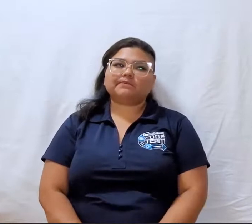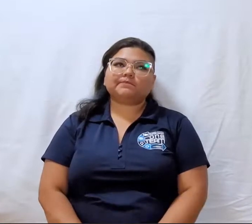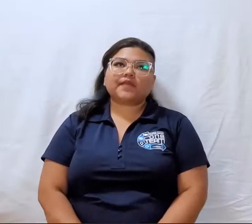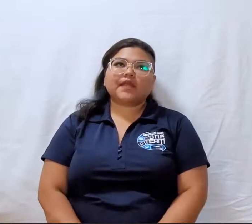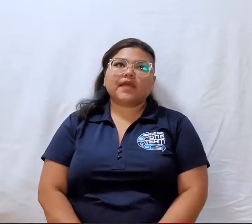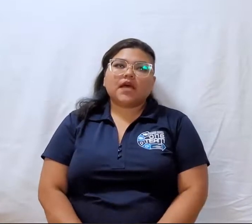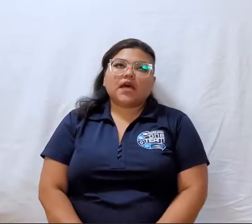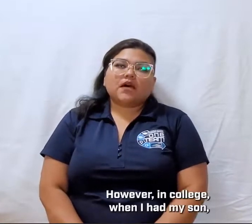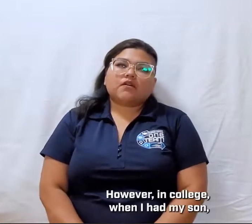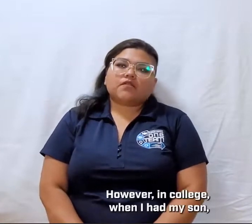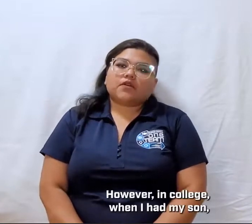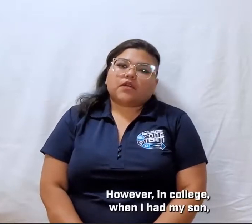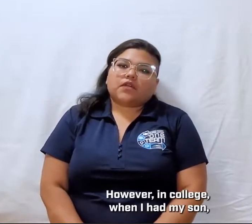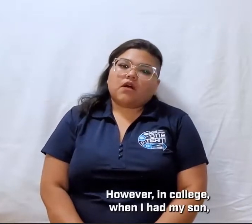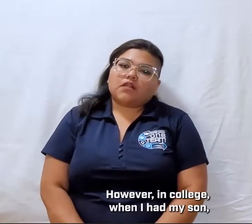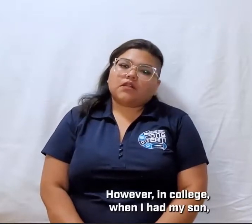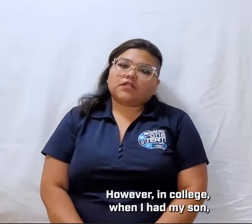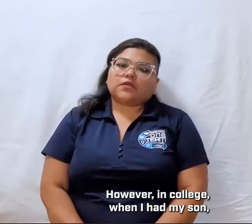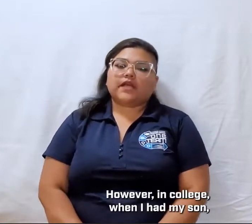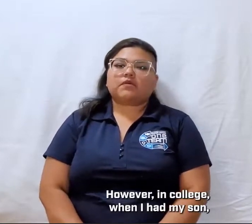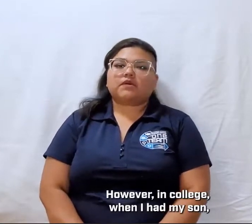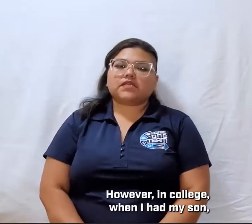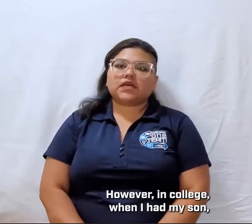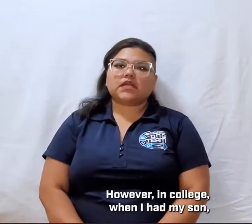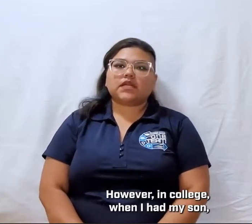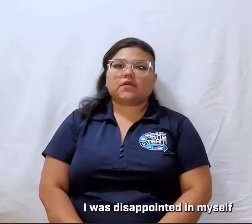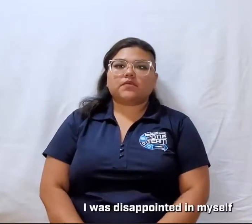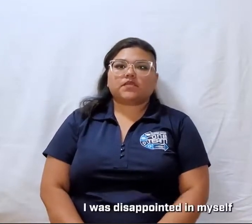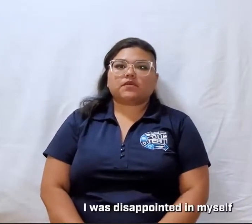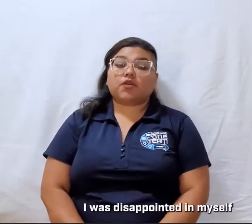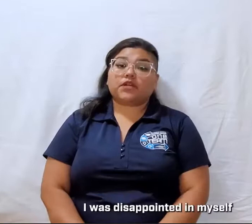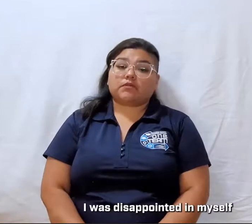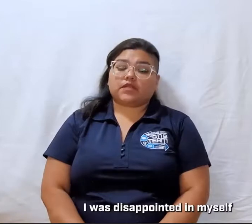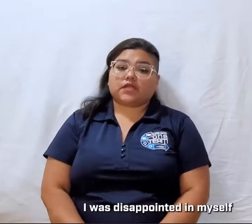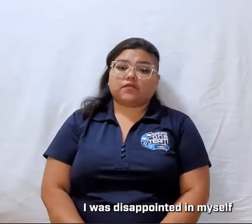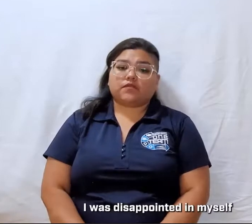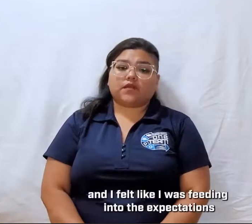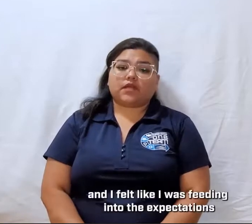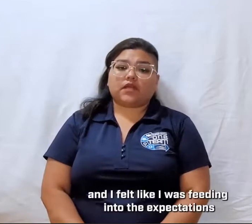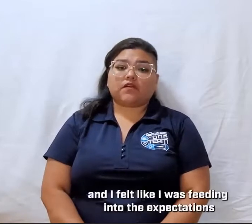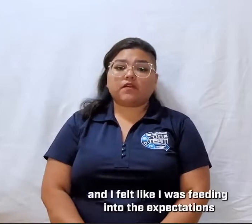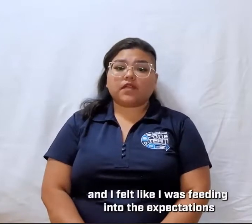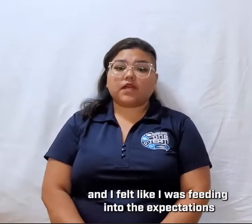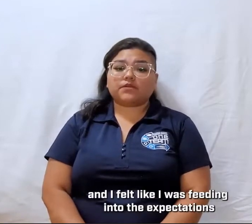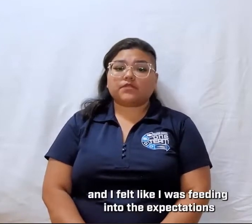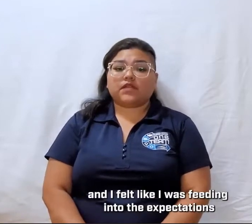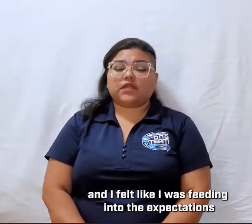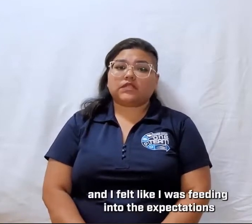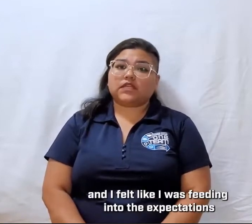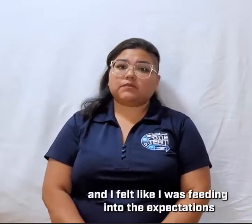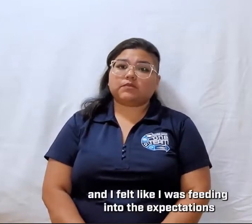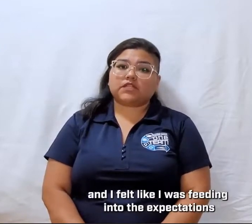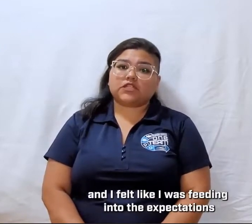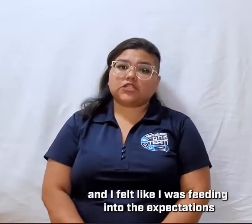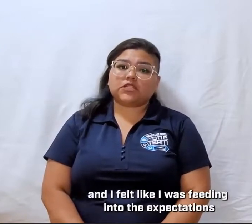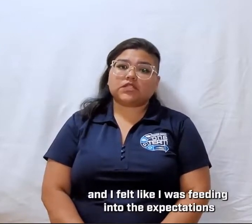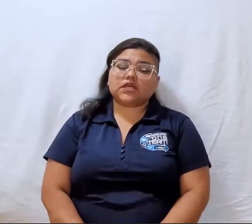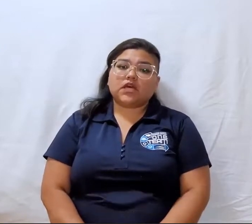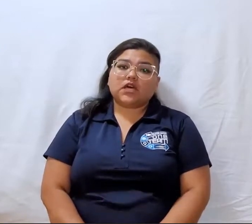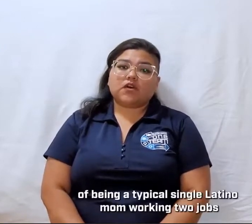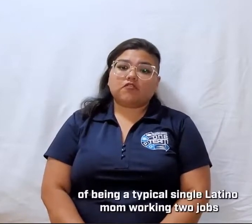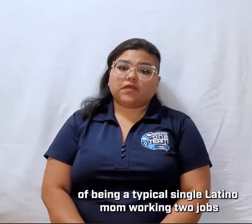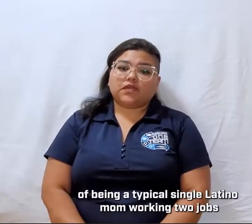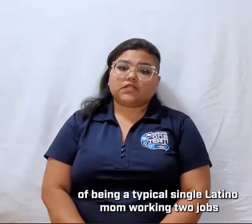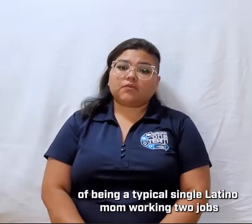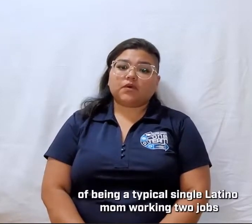minority. However, in college, when I had my son, I was disappointed in myself, and I felt like I was feeding into the